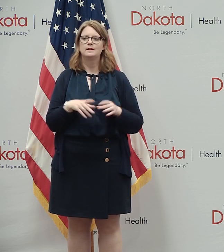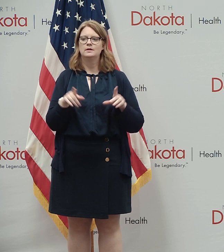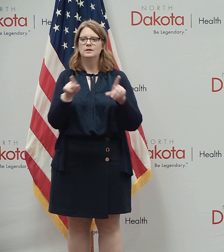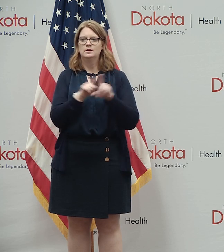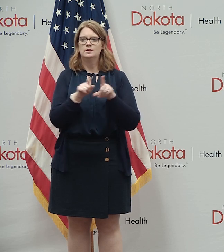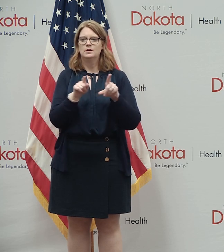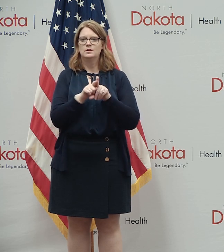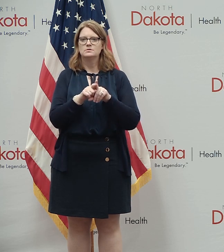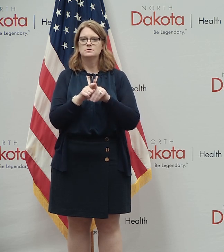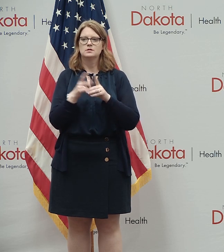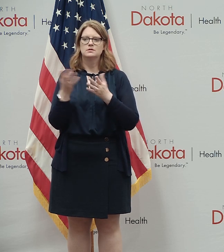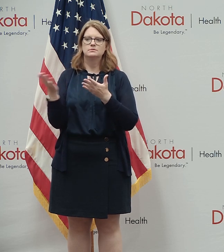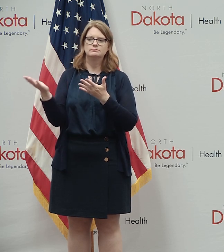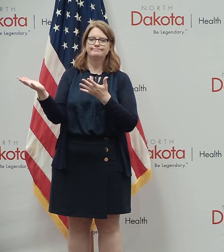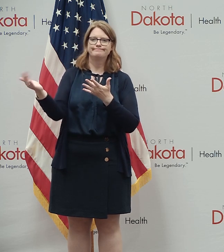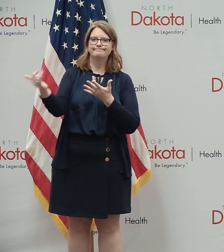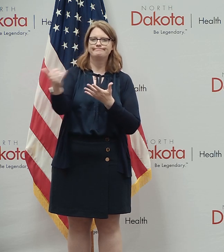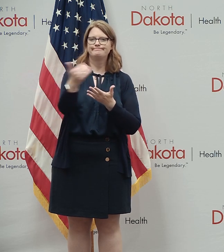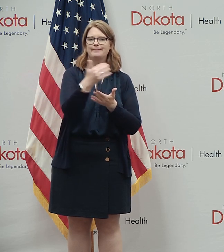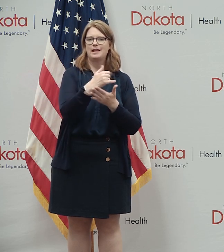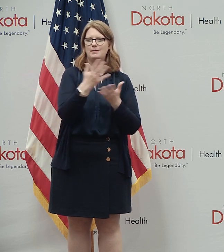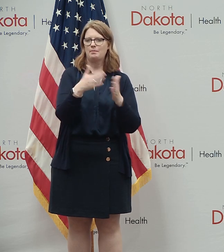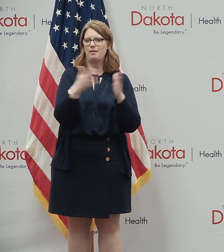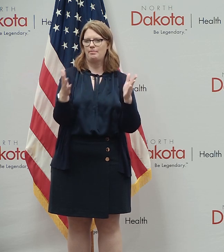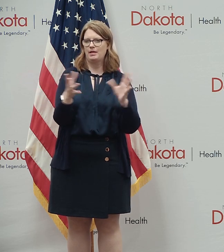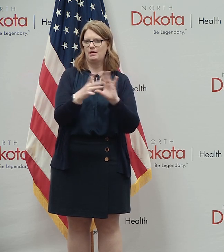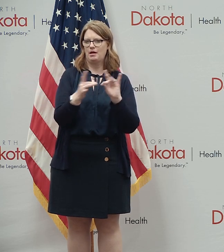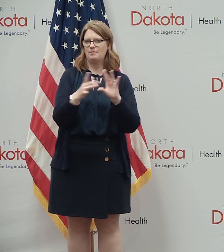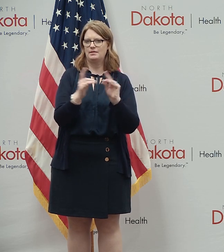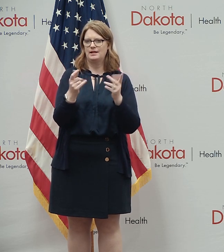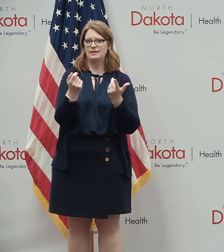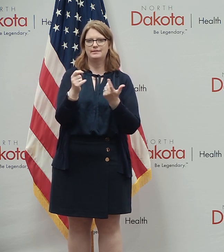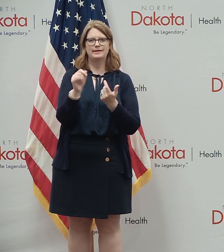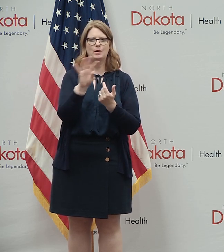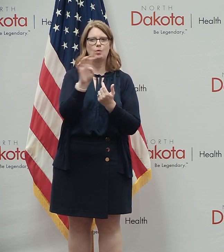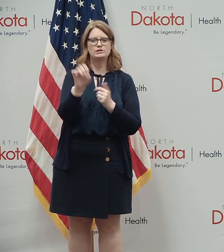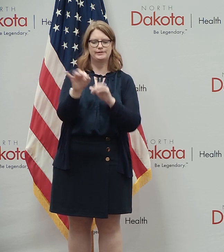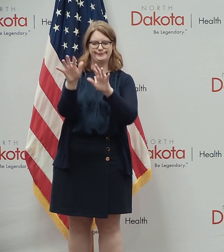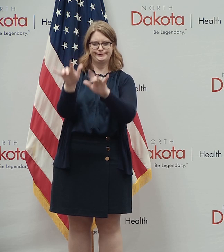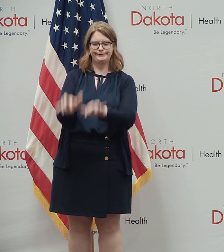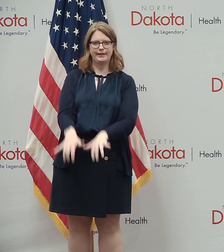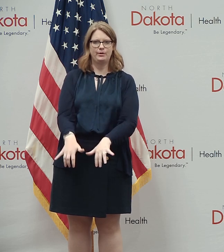public comment a questionnaire that would allow kind of